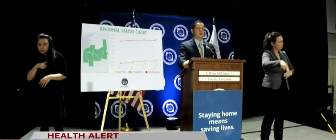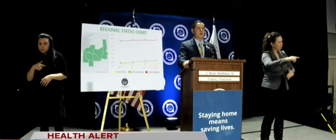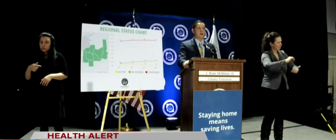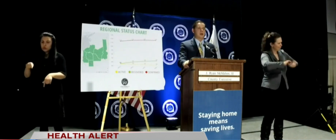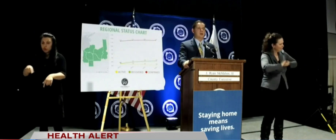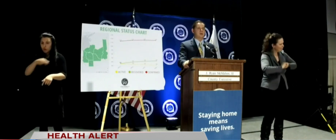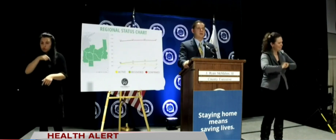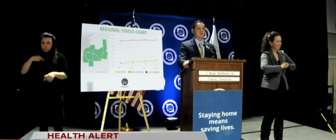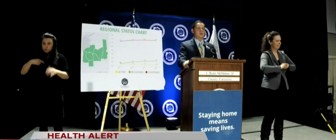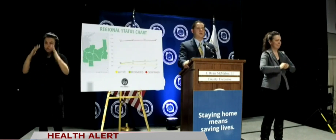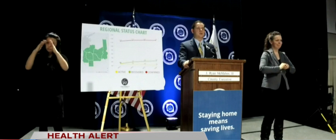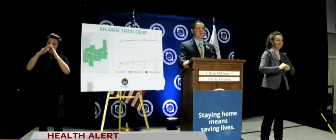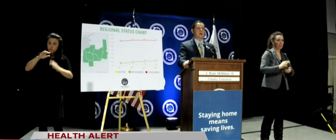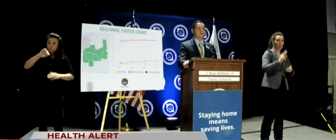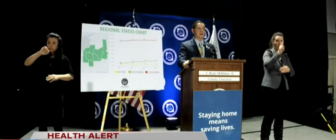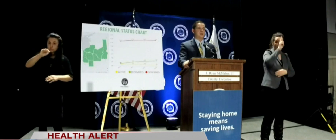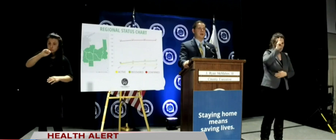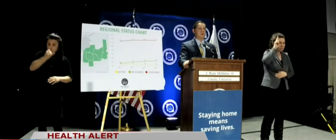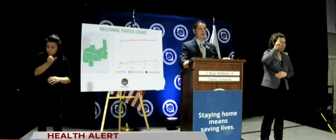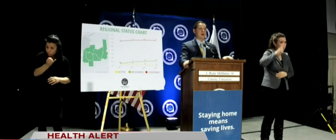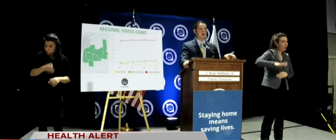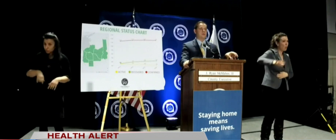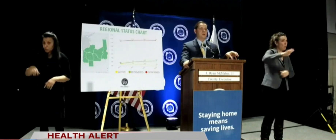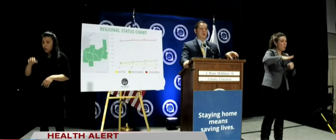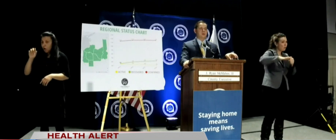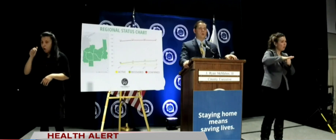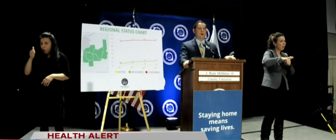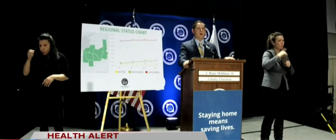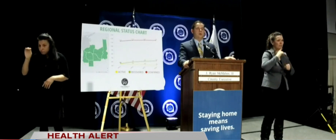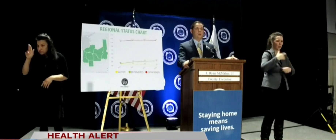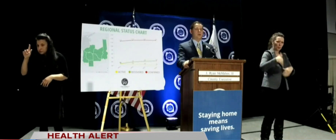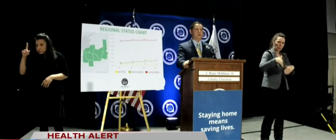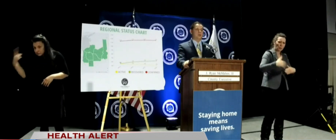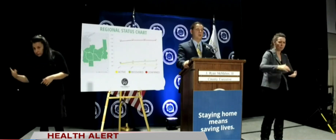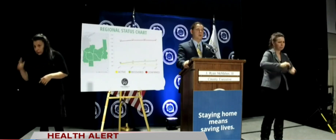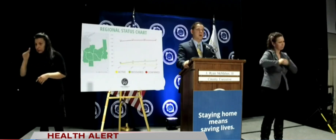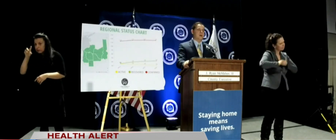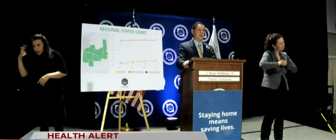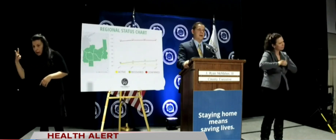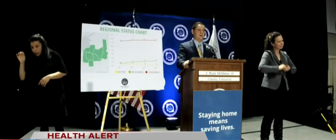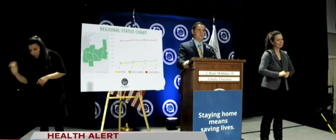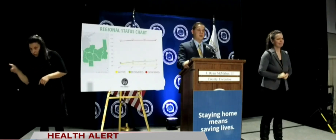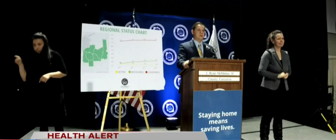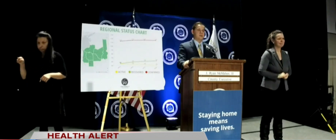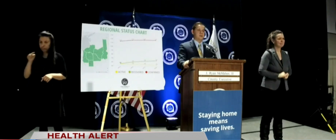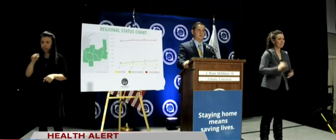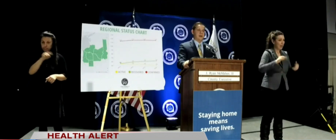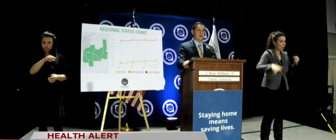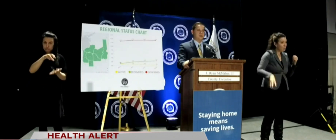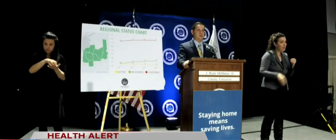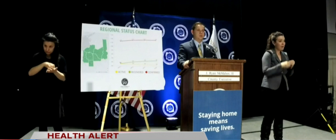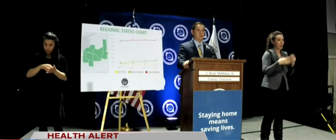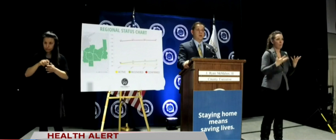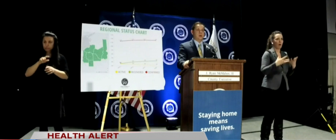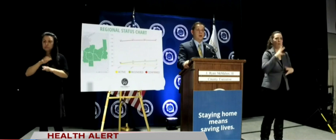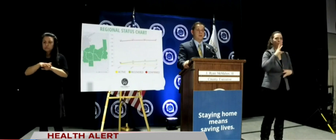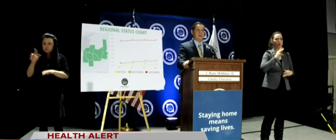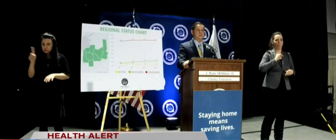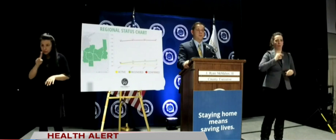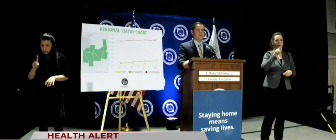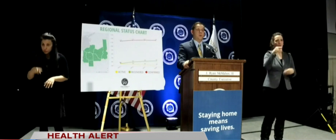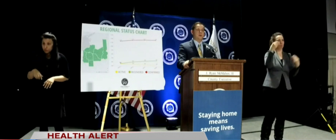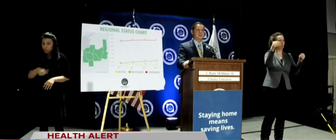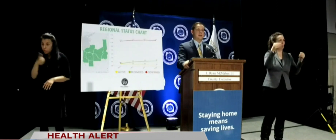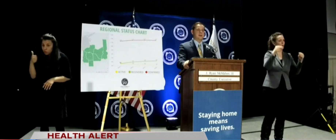Krause and the Syracuse Community Health Center, now we have the Walmart location, that gives us an advantage to